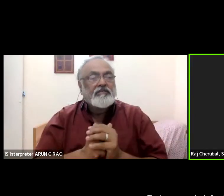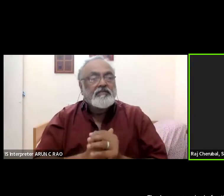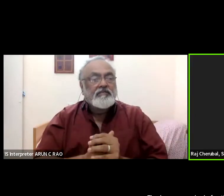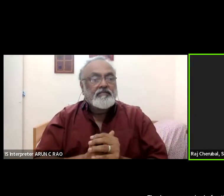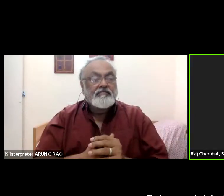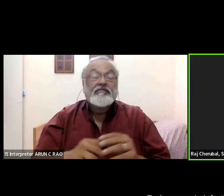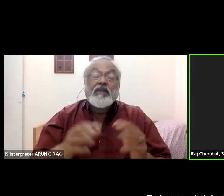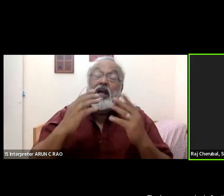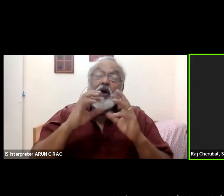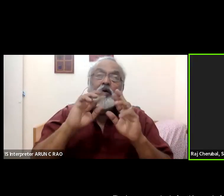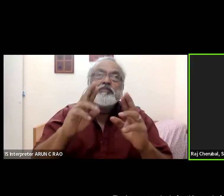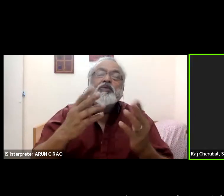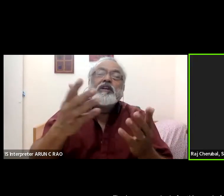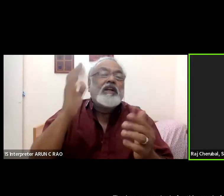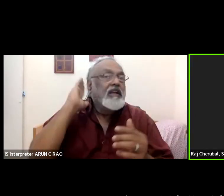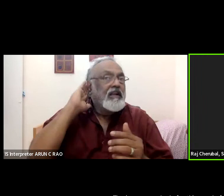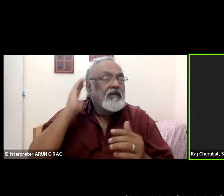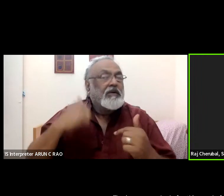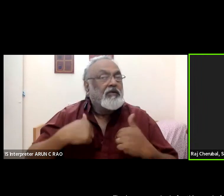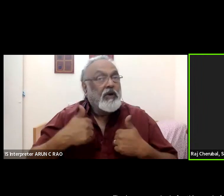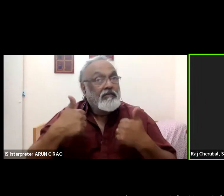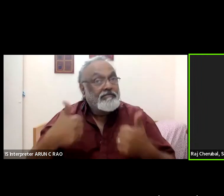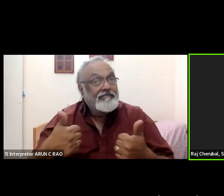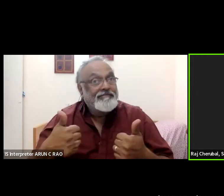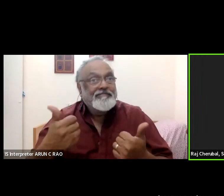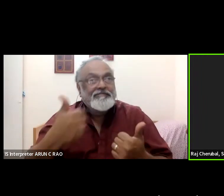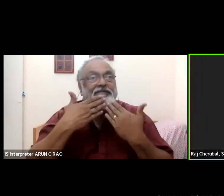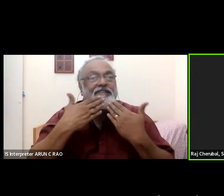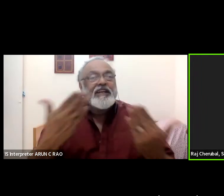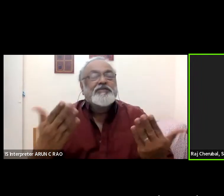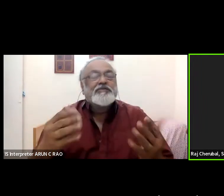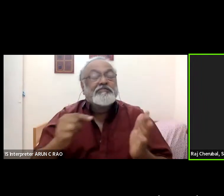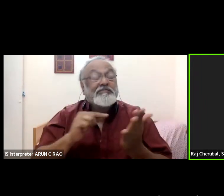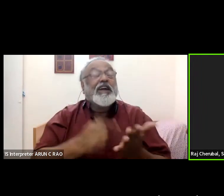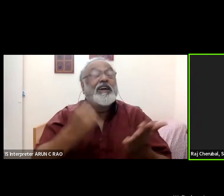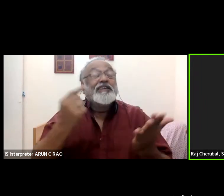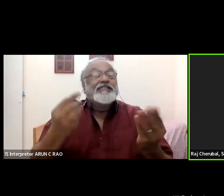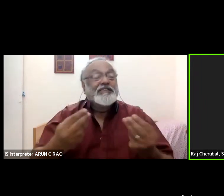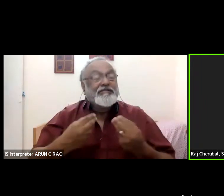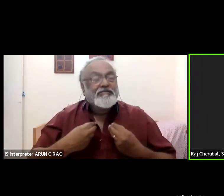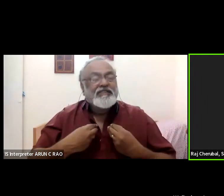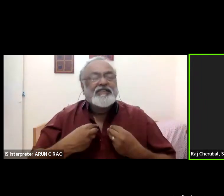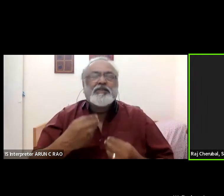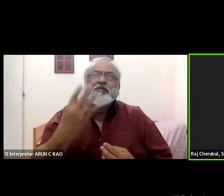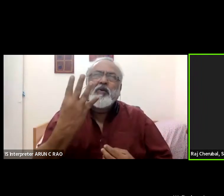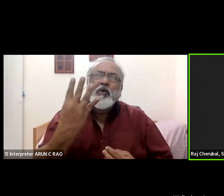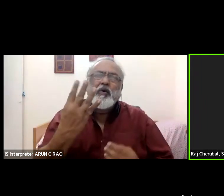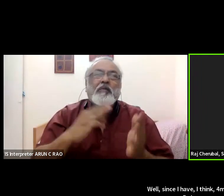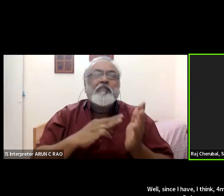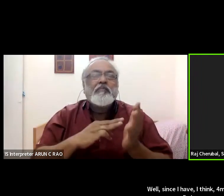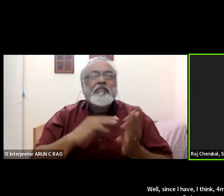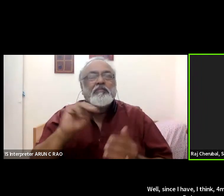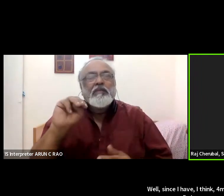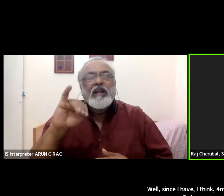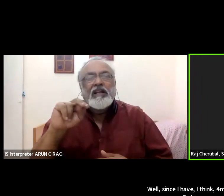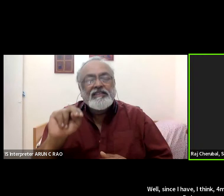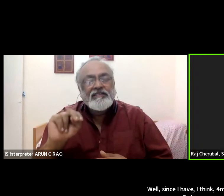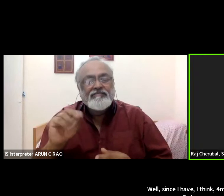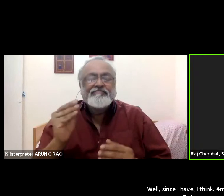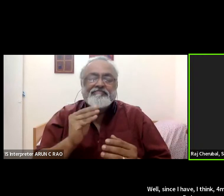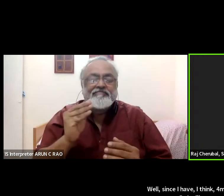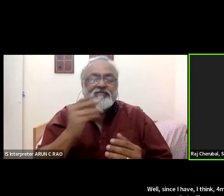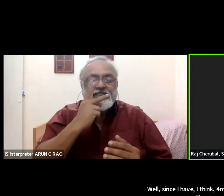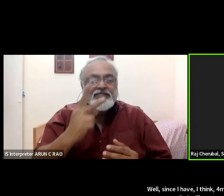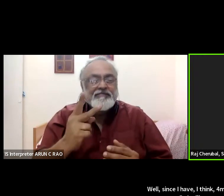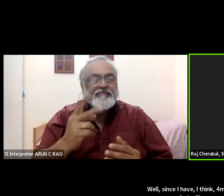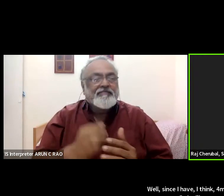well. Since I have, I think, 5 minutes, I'll quickly go on. First,